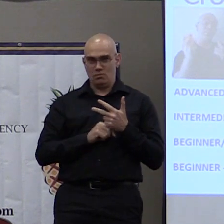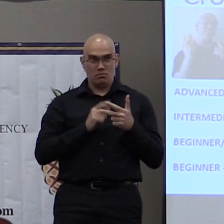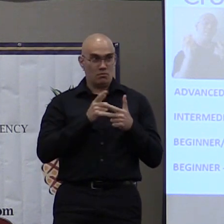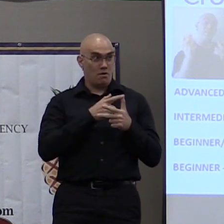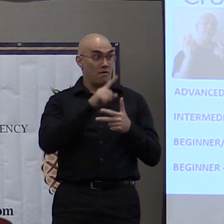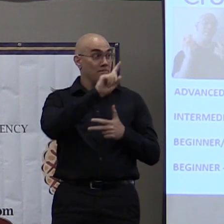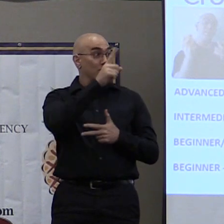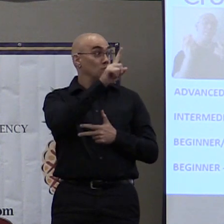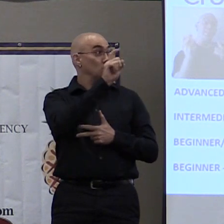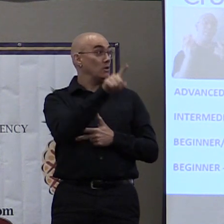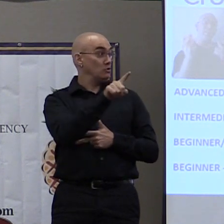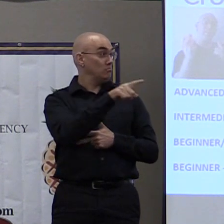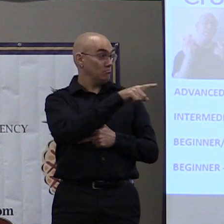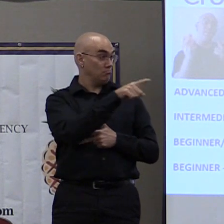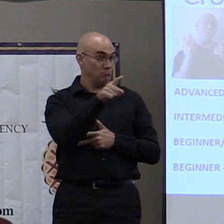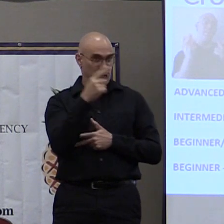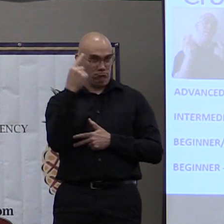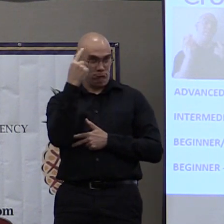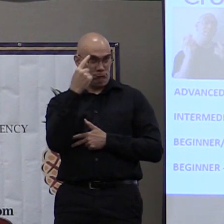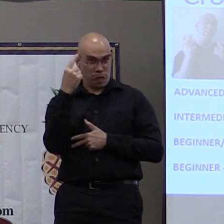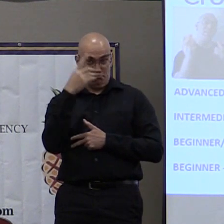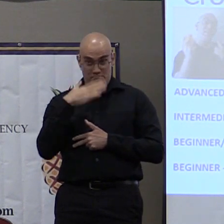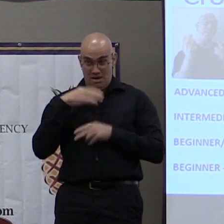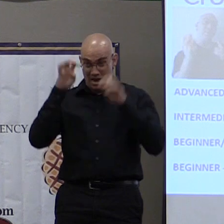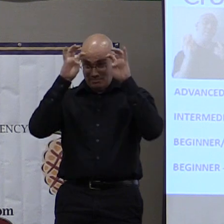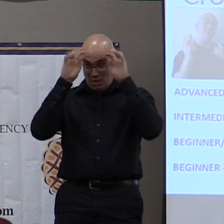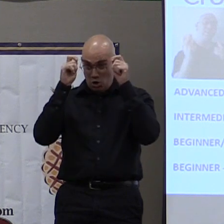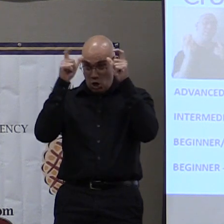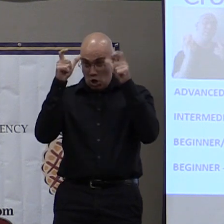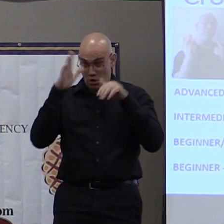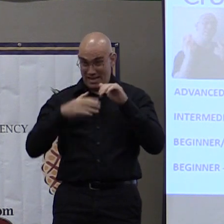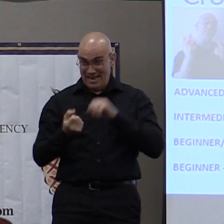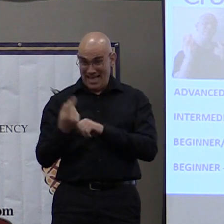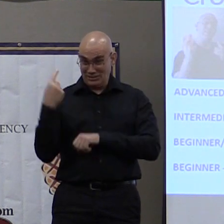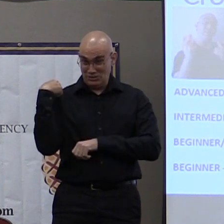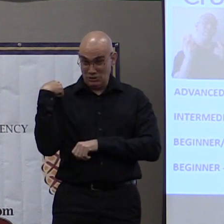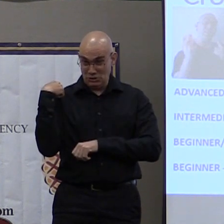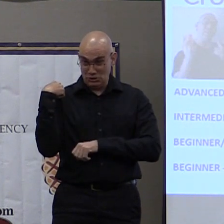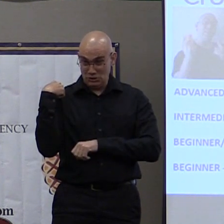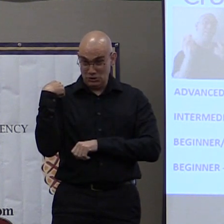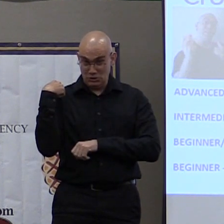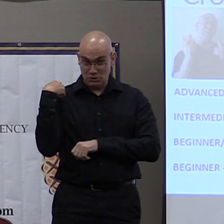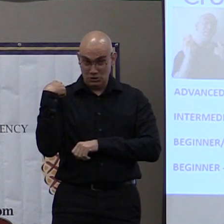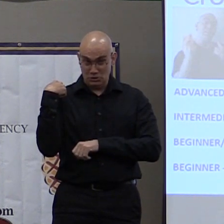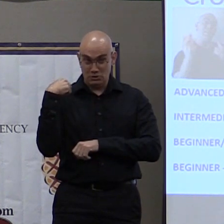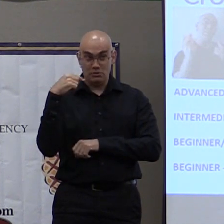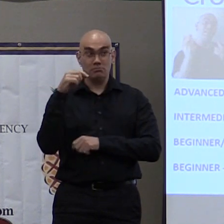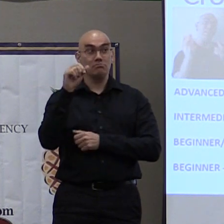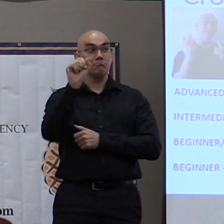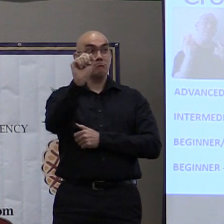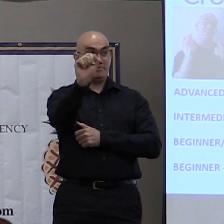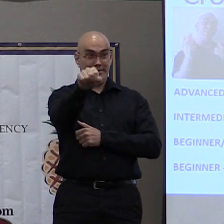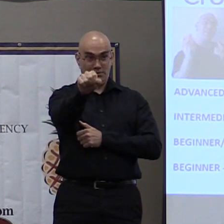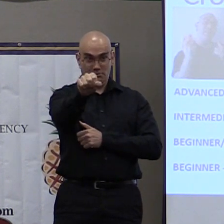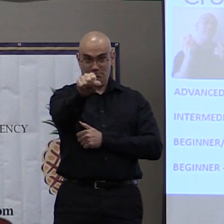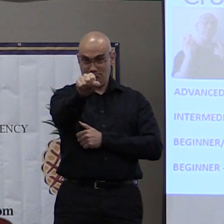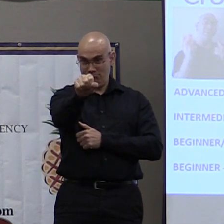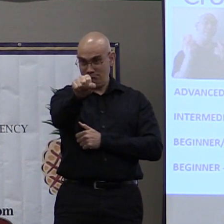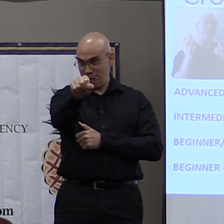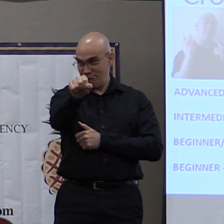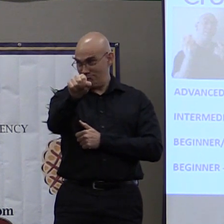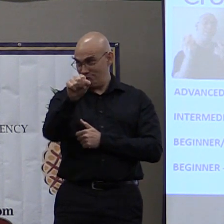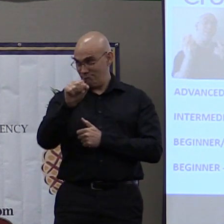you. First question. You're wondering, have my eyebrows gotten longer than last year?